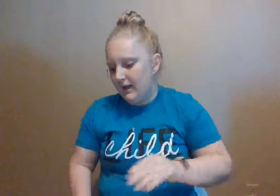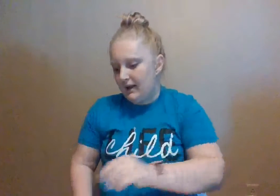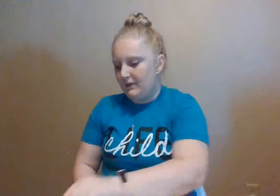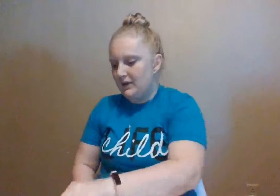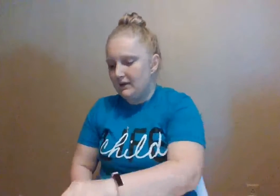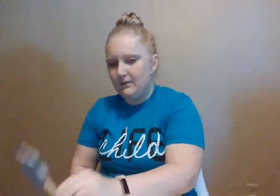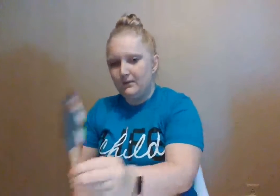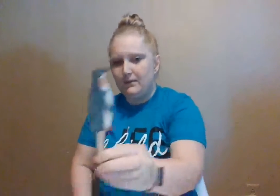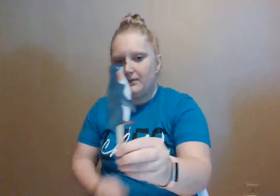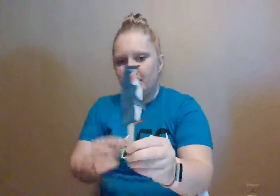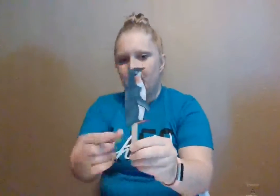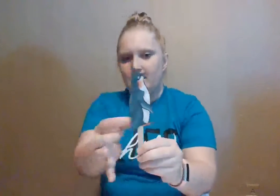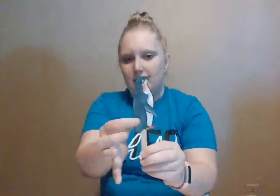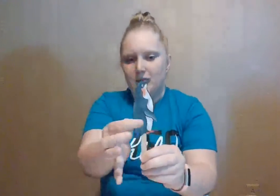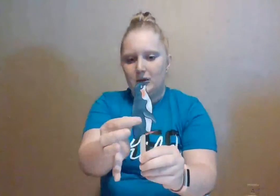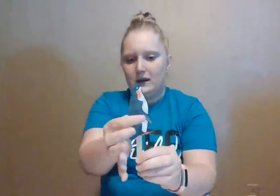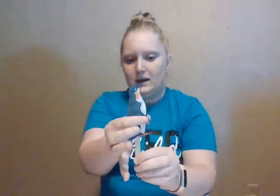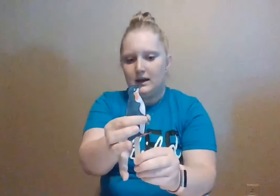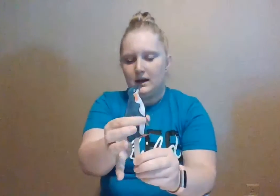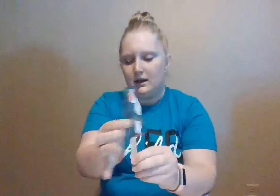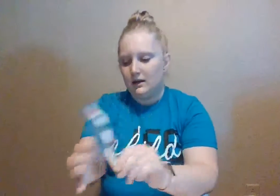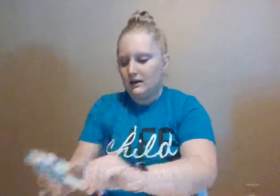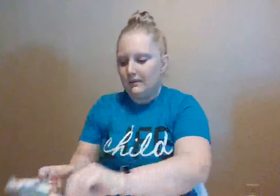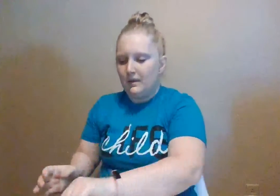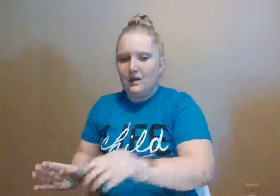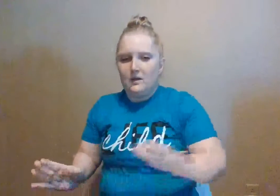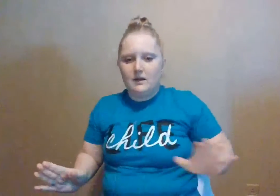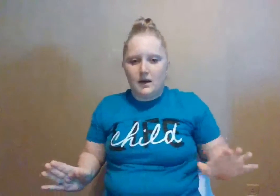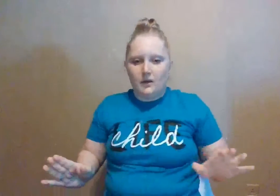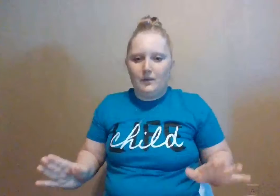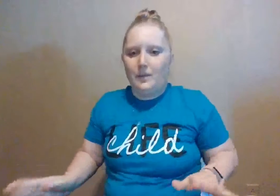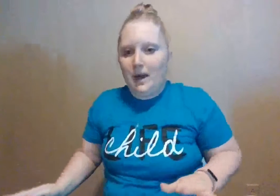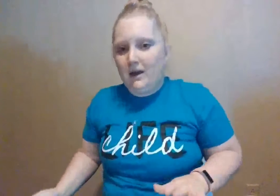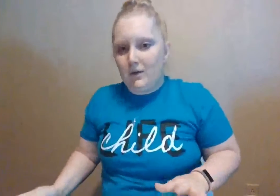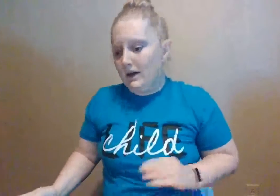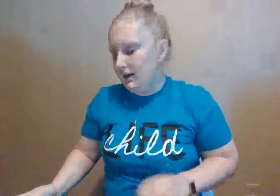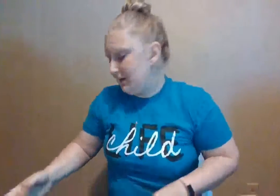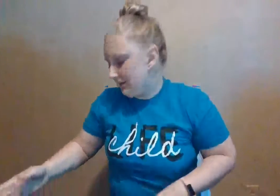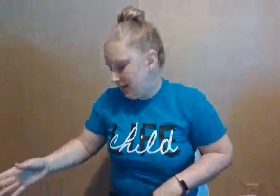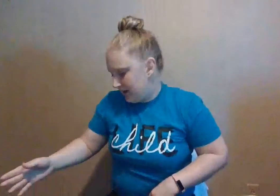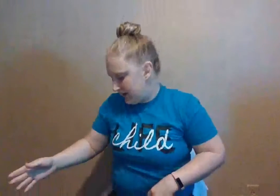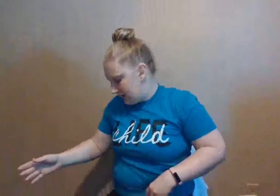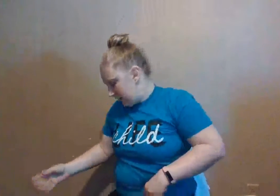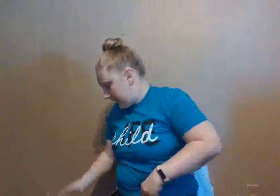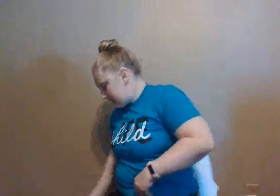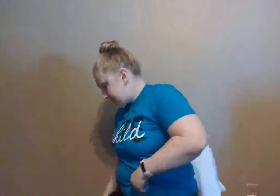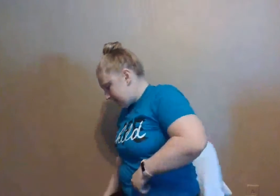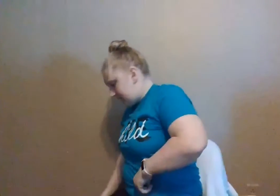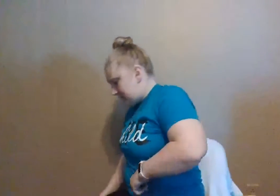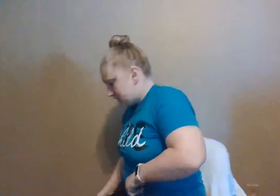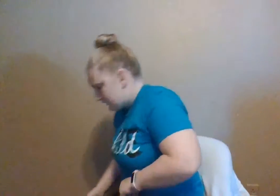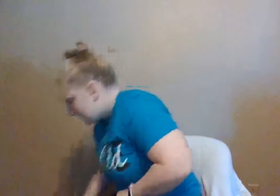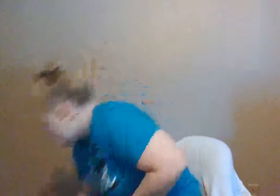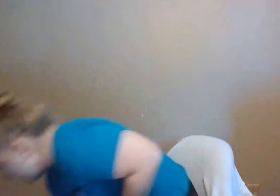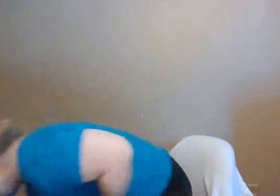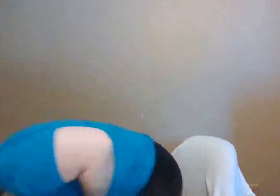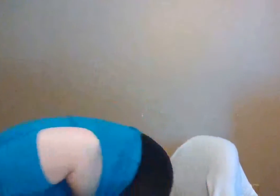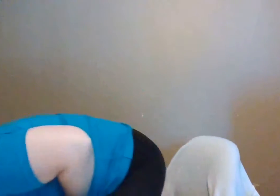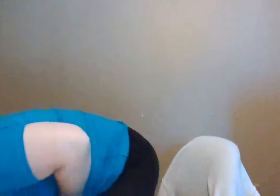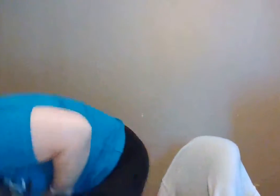have these fins right here. So, for penguin, might be easier if I stand up to show you this one.